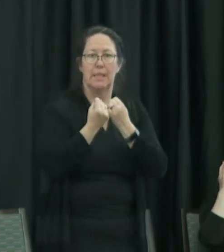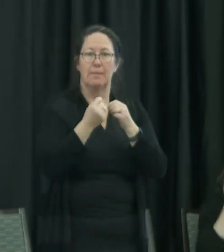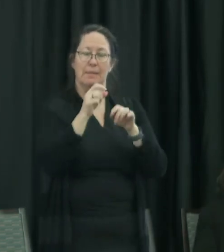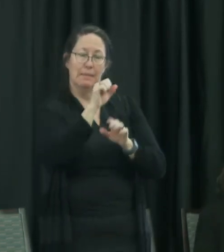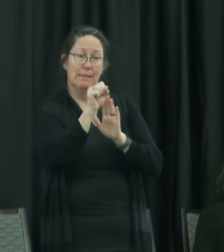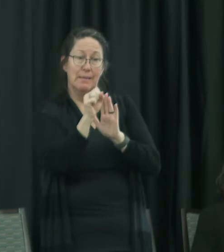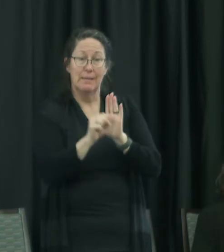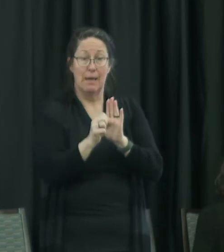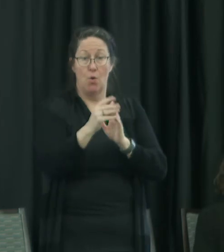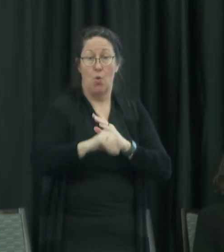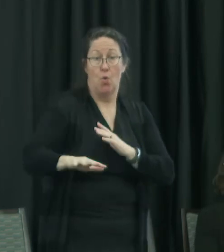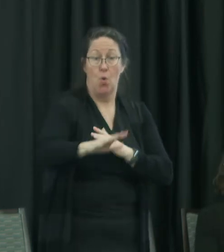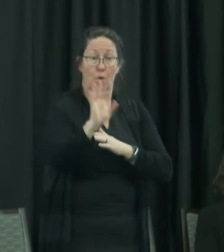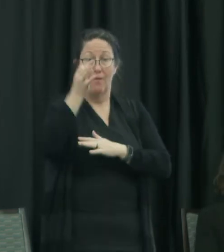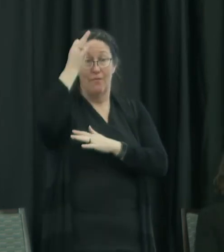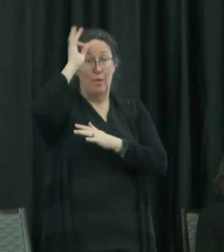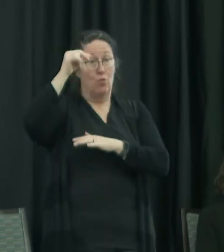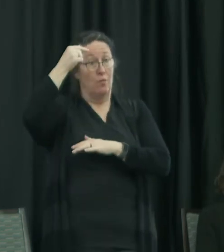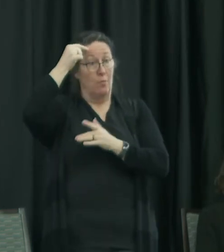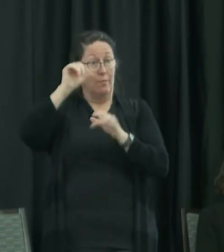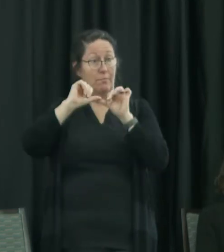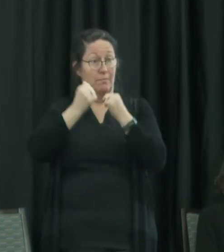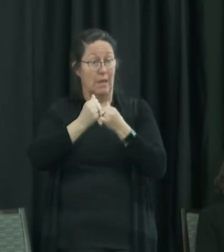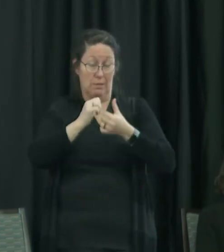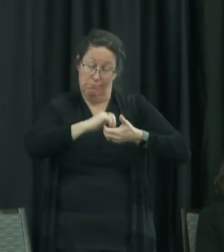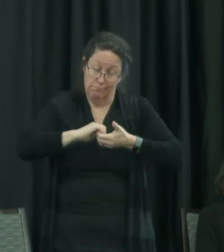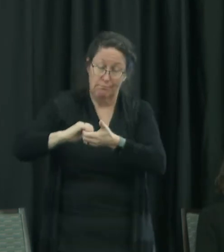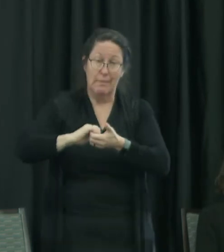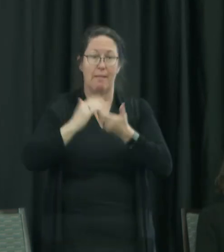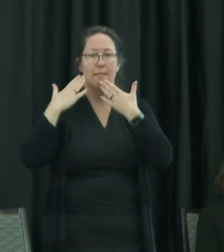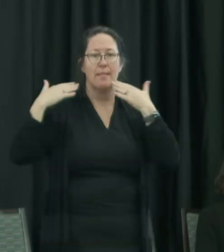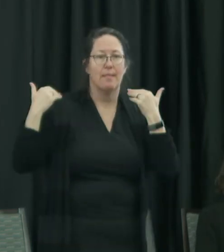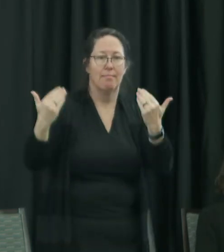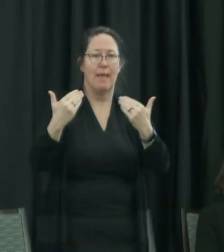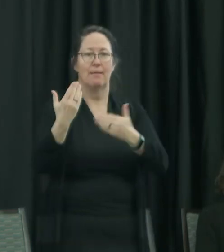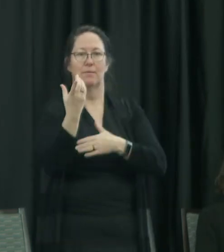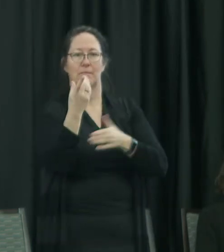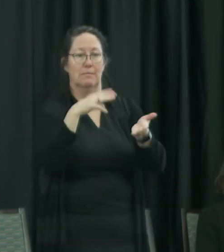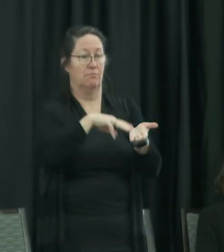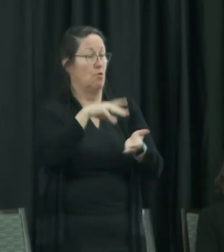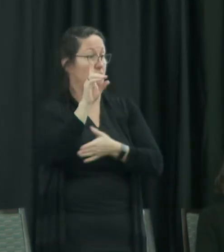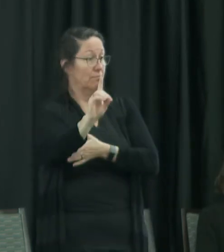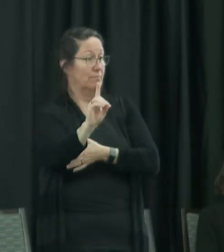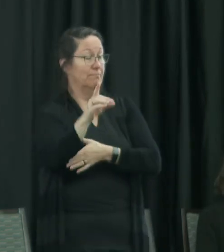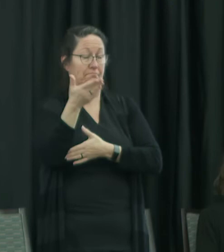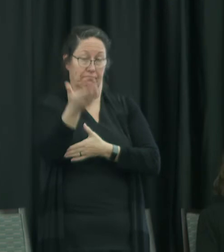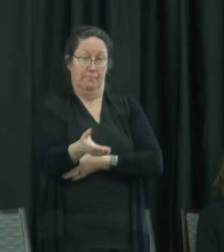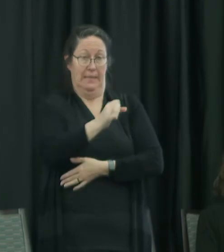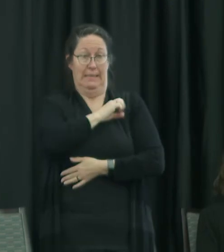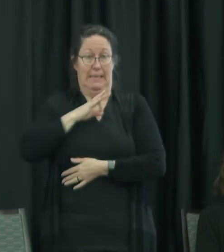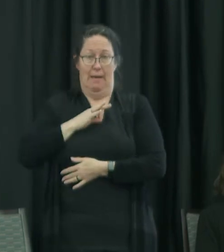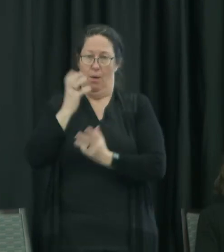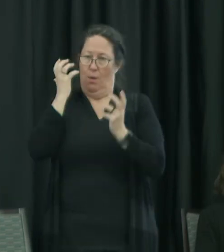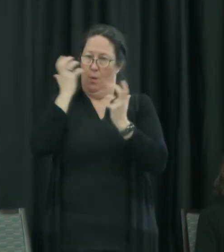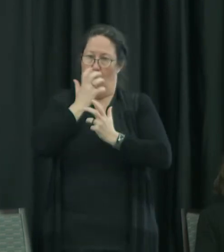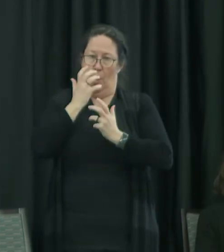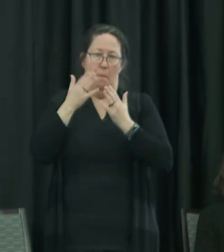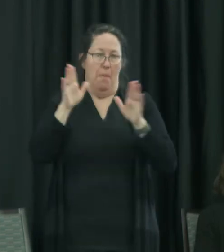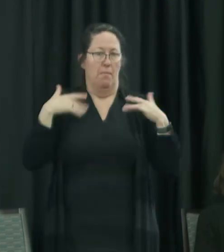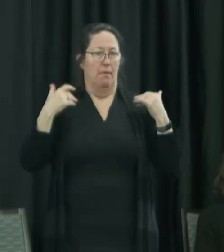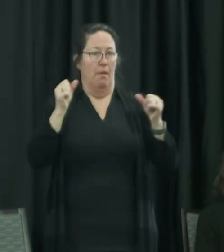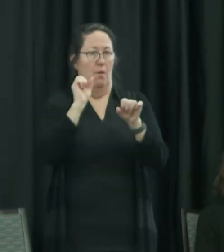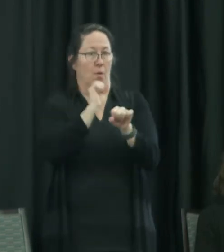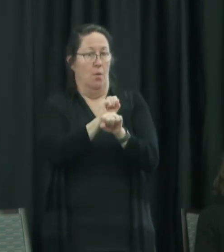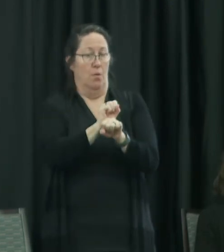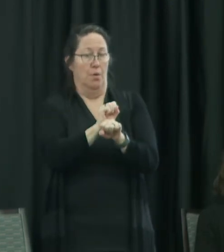state, local, and federal government agencies. I want to thank Dr. Dwivedi and his staff of incredible public health